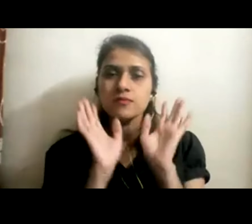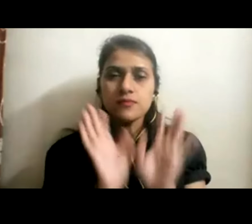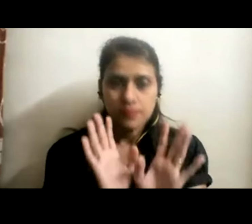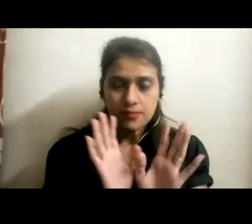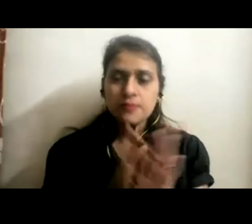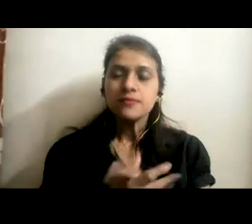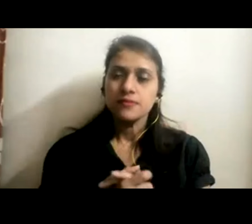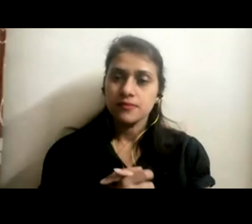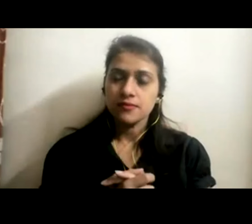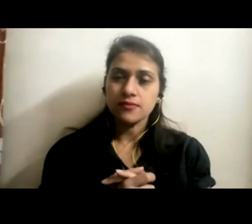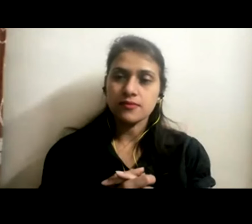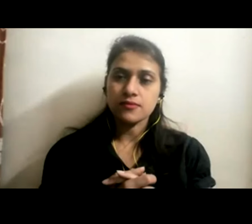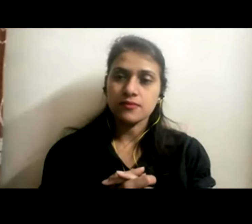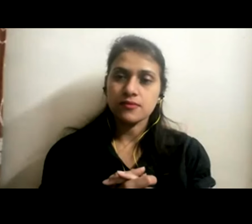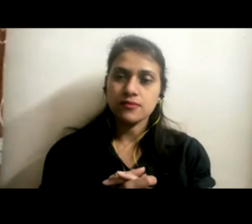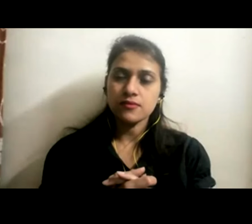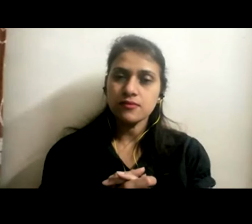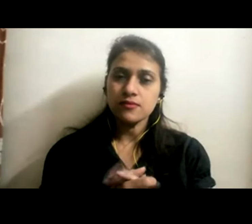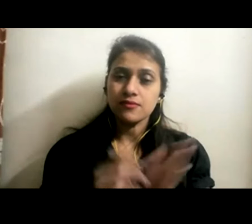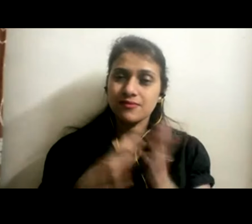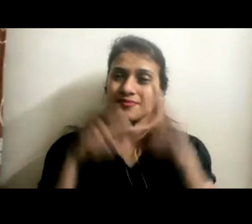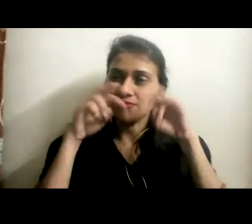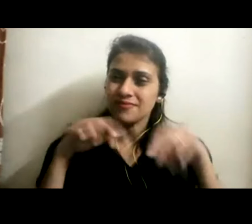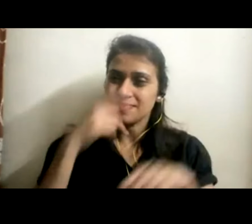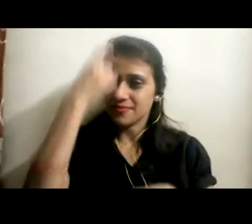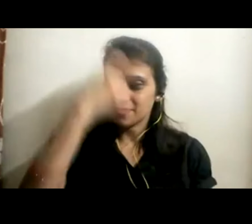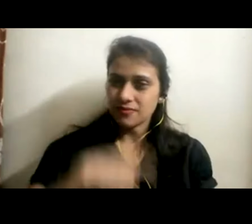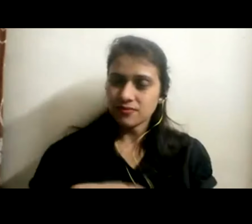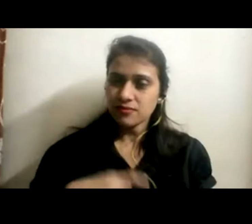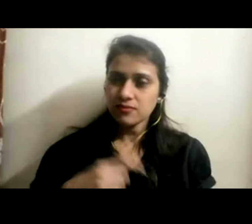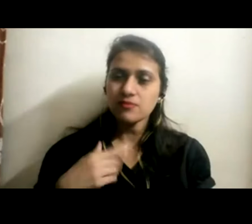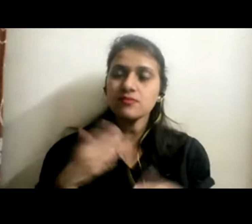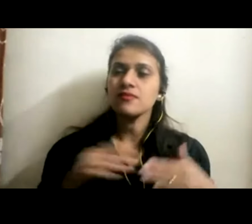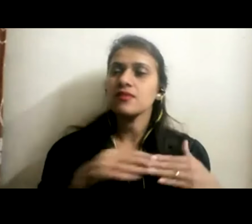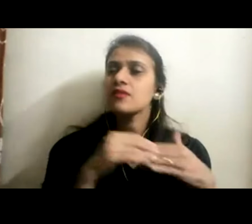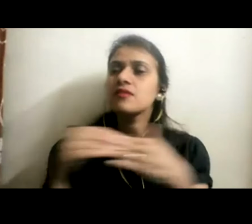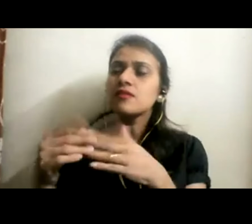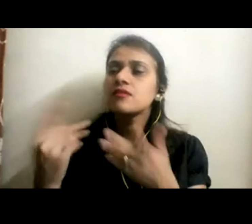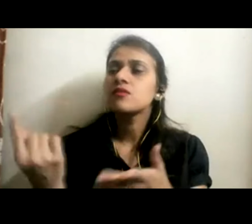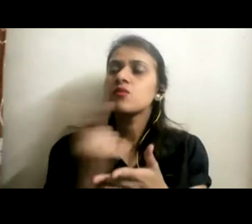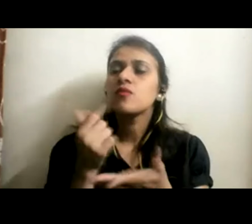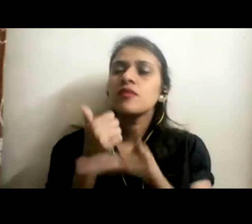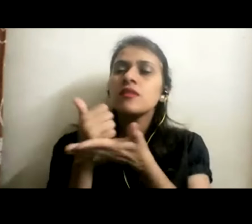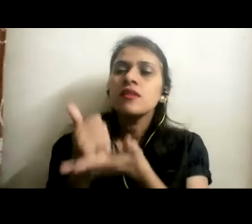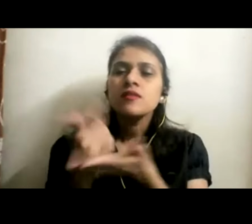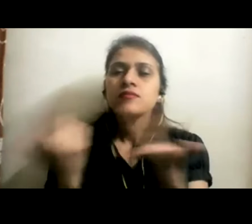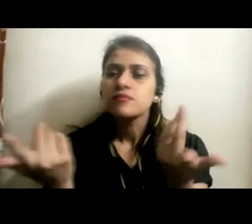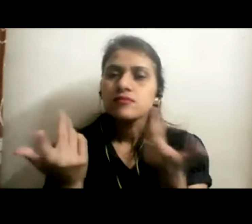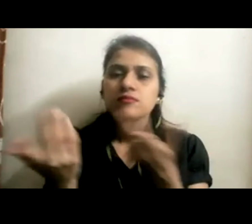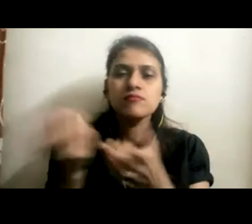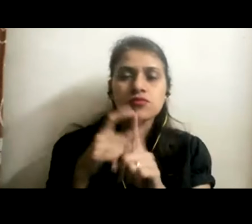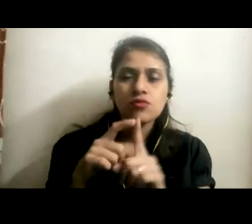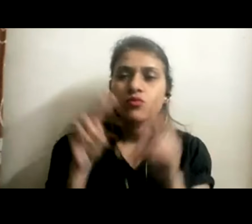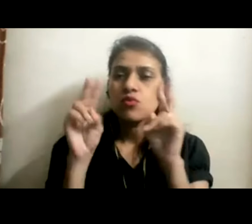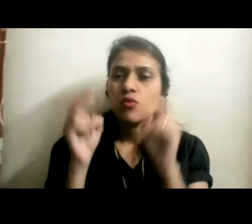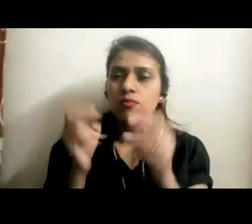then you basically, as a researcher, you just act as a facilitator and you let the group discuss about the issue. For example,